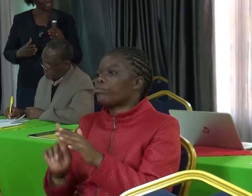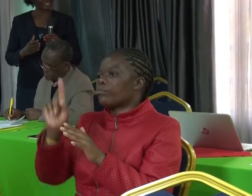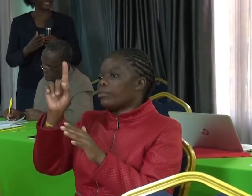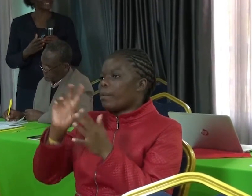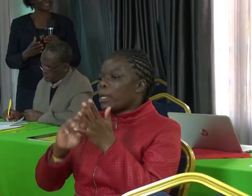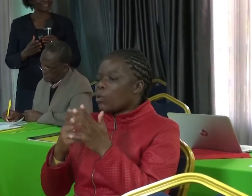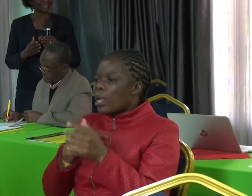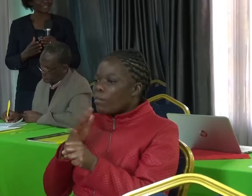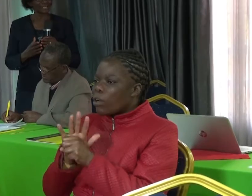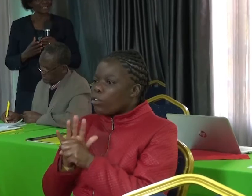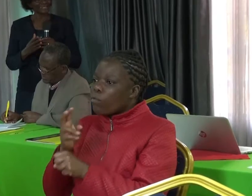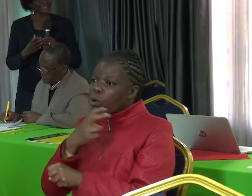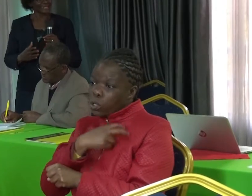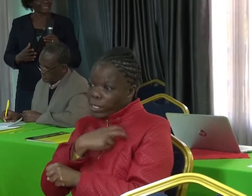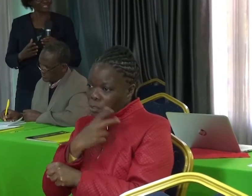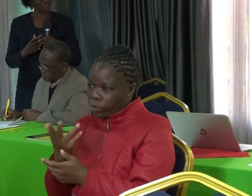consultations,